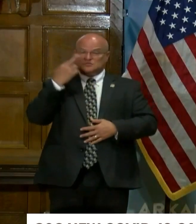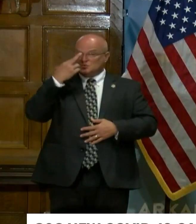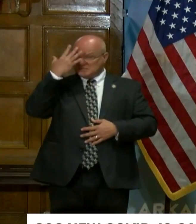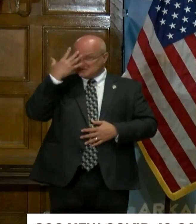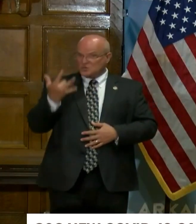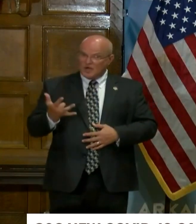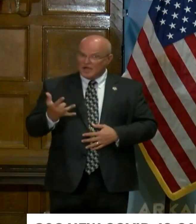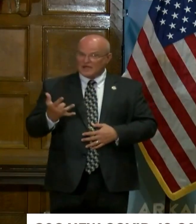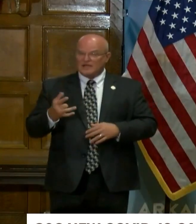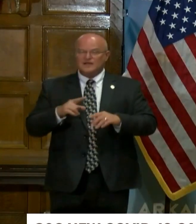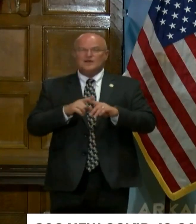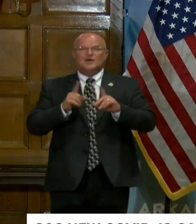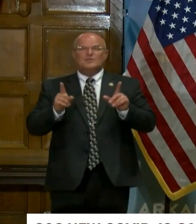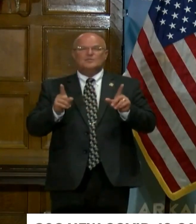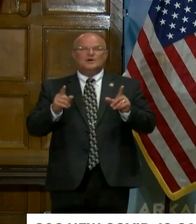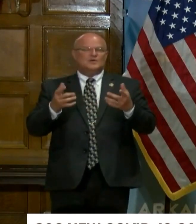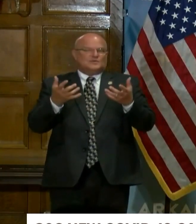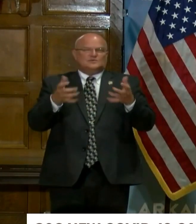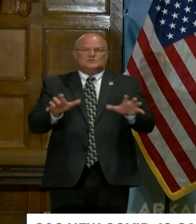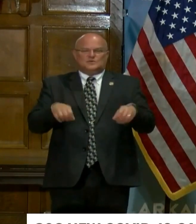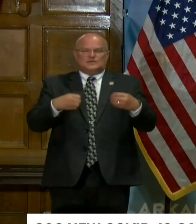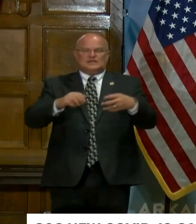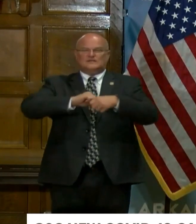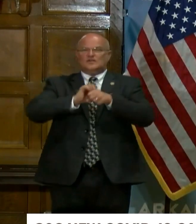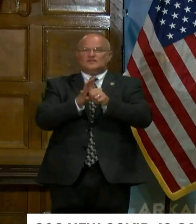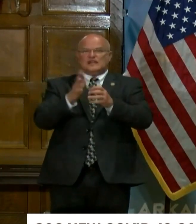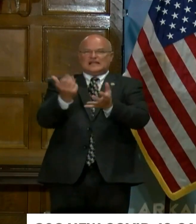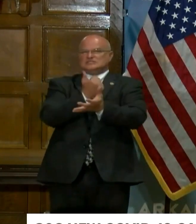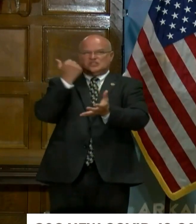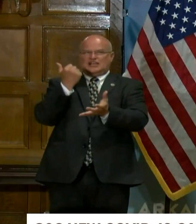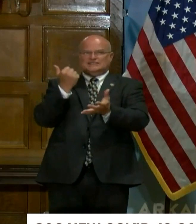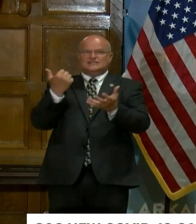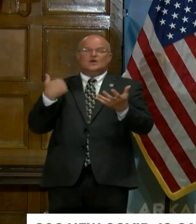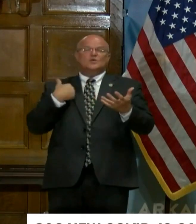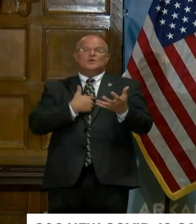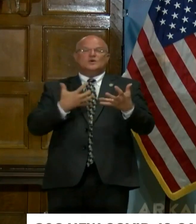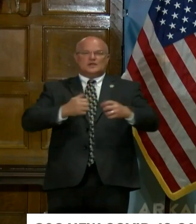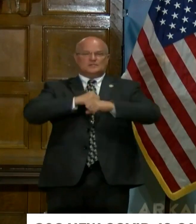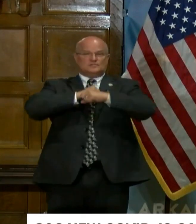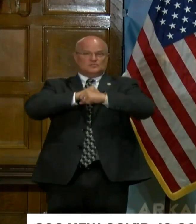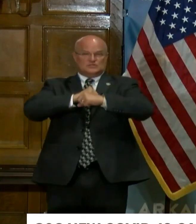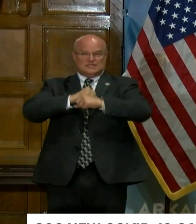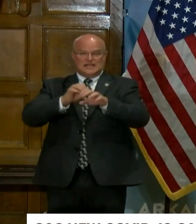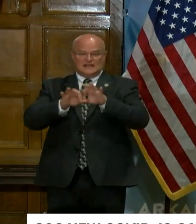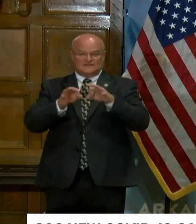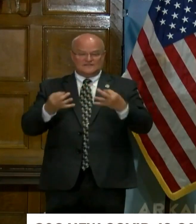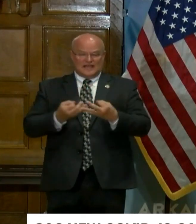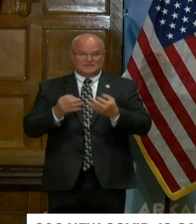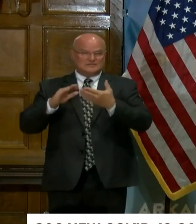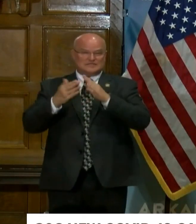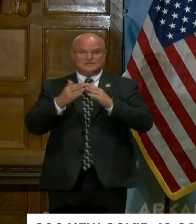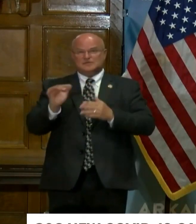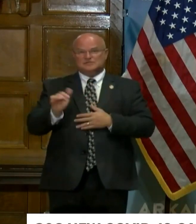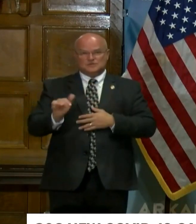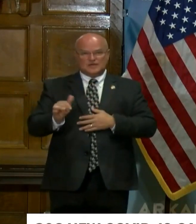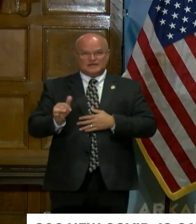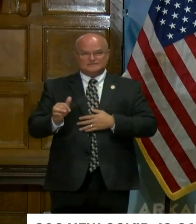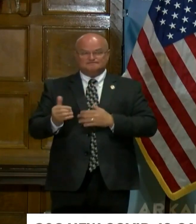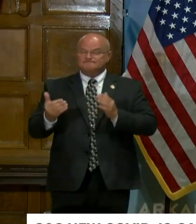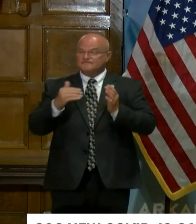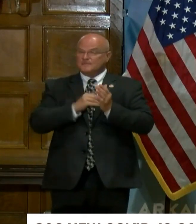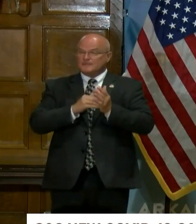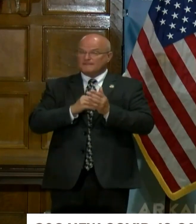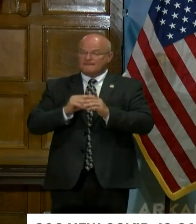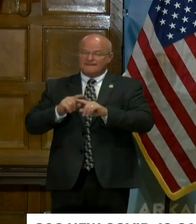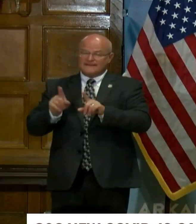for that, but we don't want to give COVID-19 a chance. So we want to protect families and communities as well. And again, there